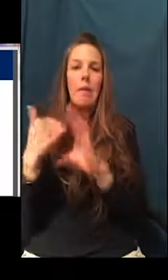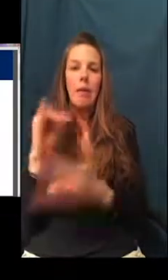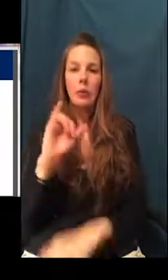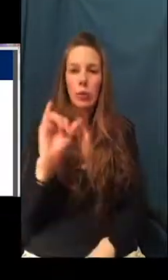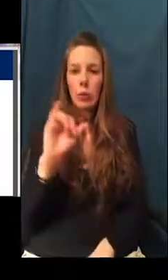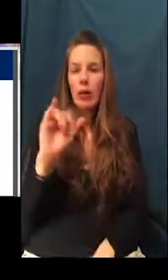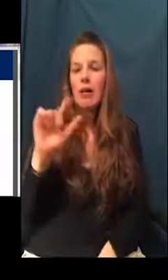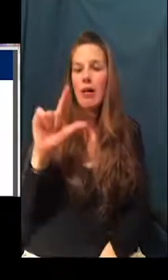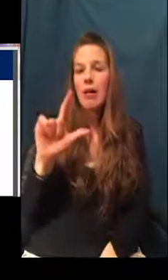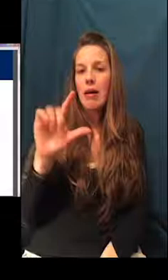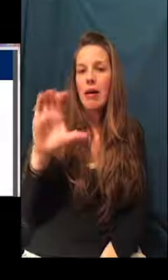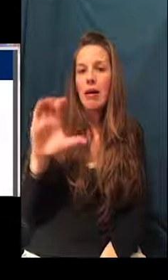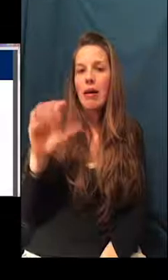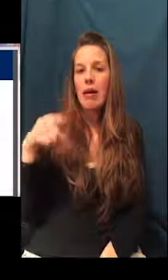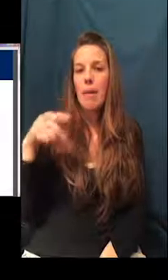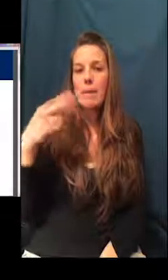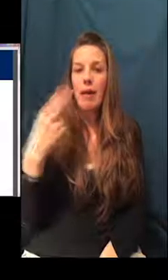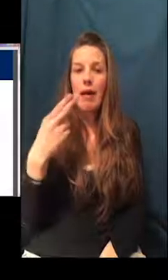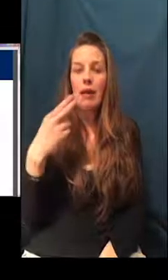email them to